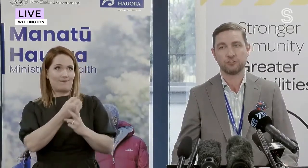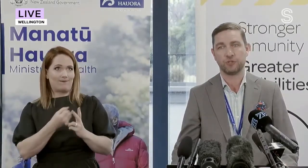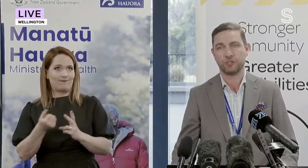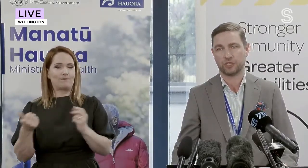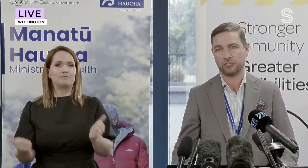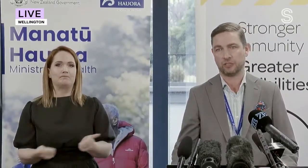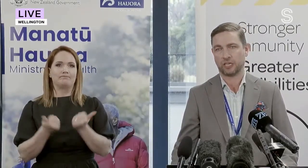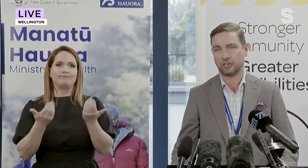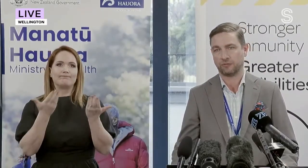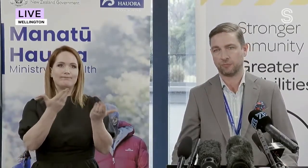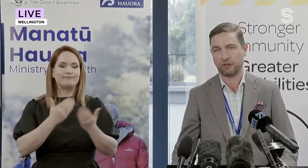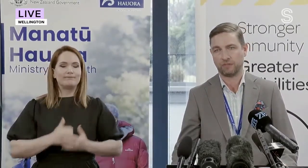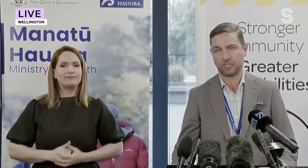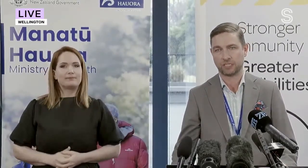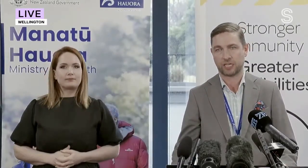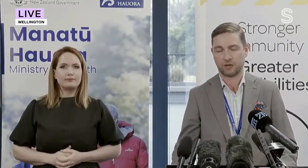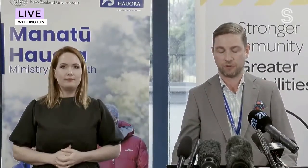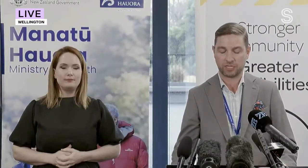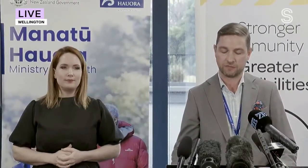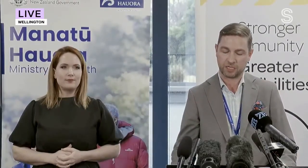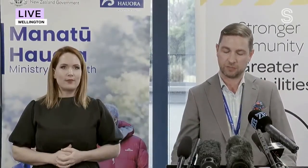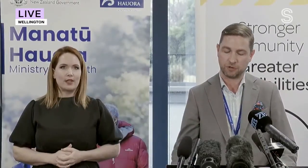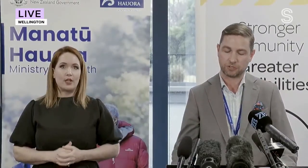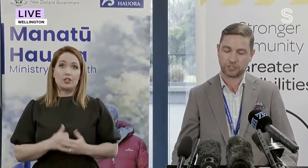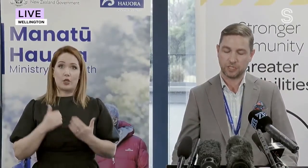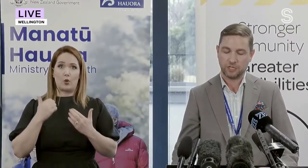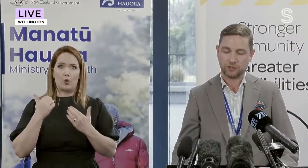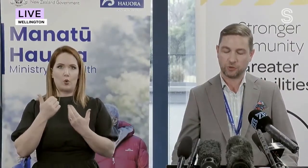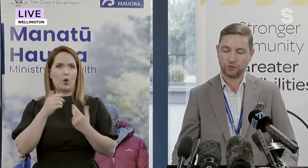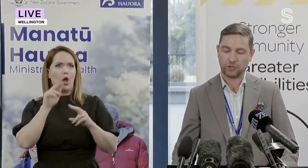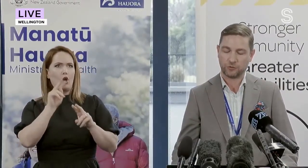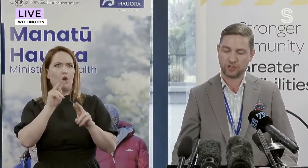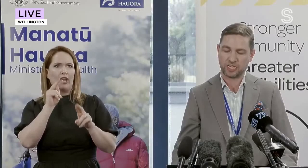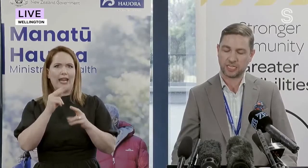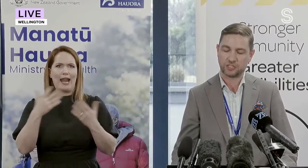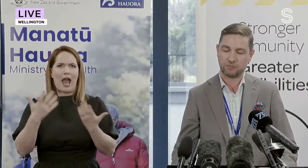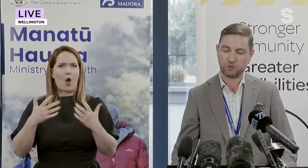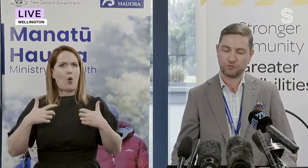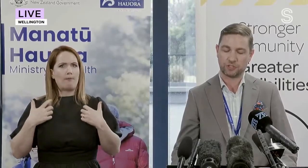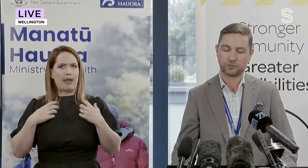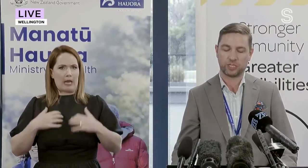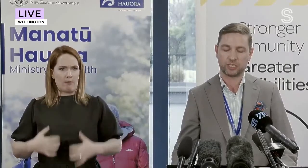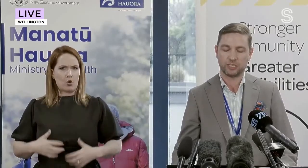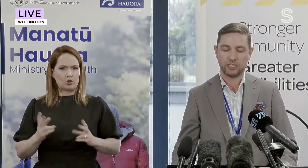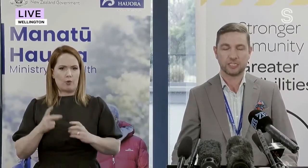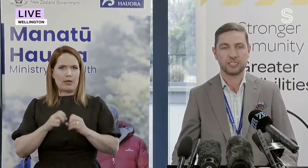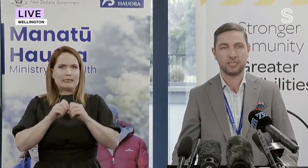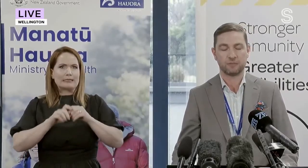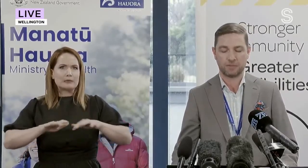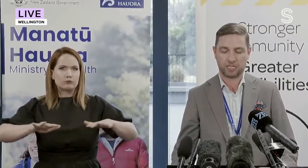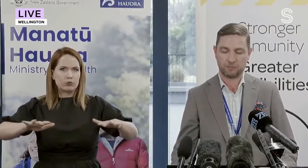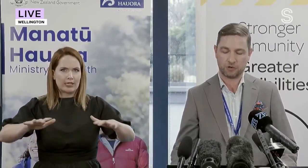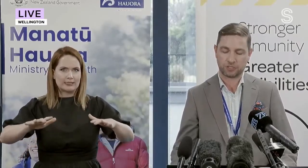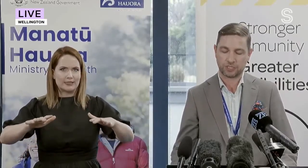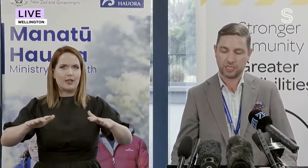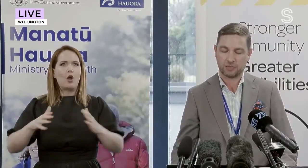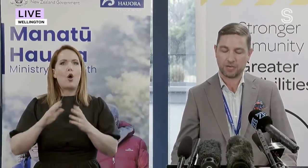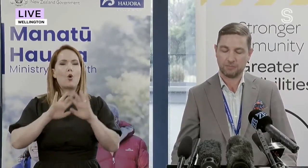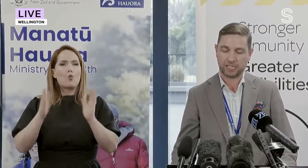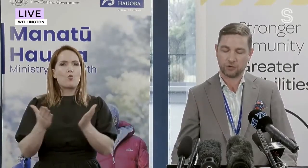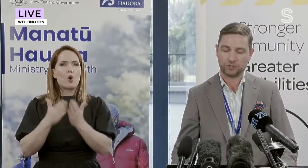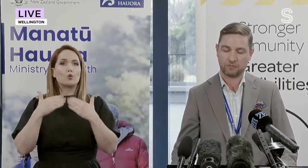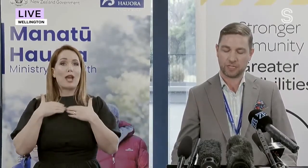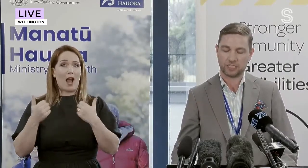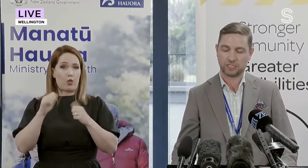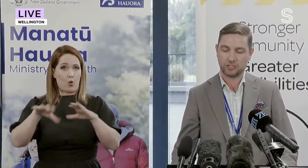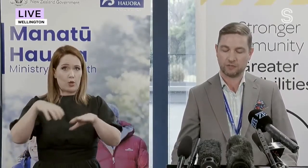different distribution from previous outbreaks of monkeypox, the World Health Organization moved this week to deem monkeypox a